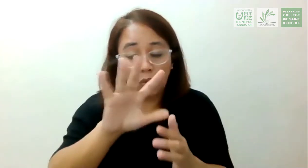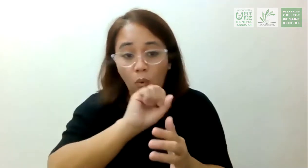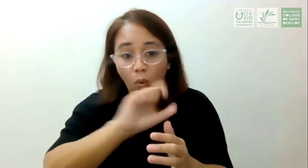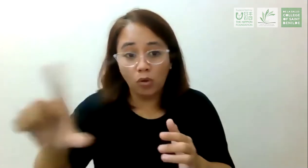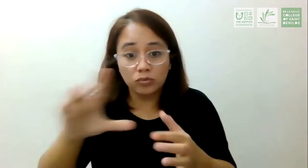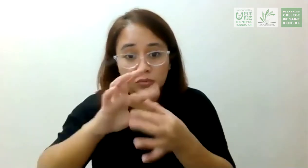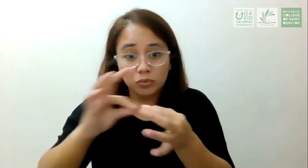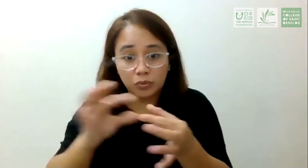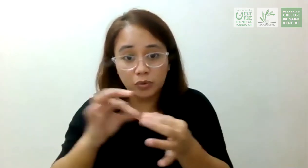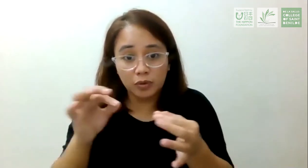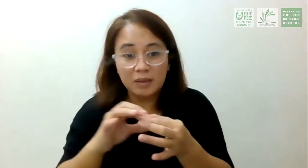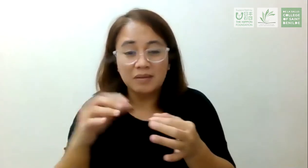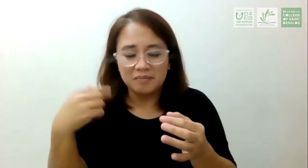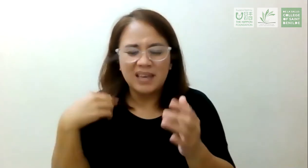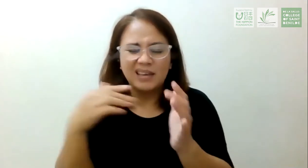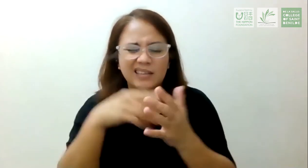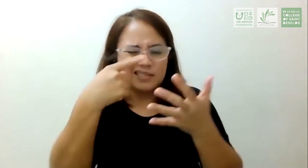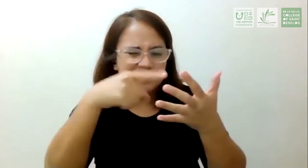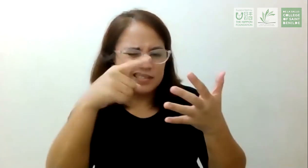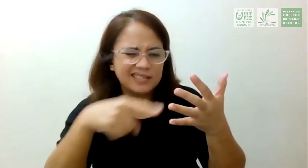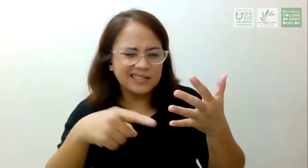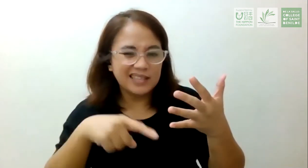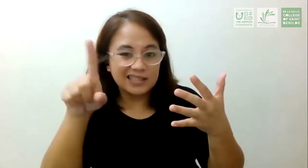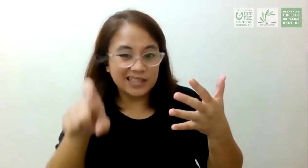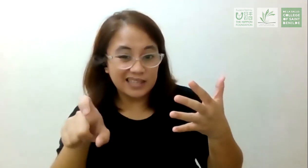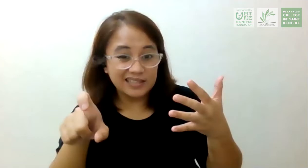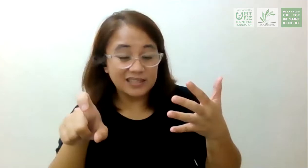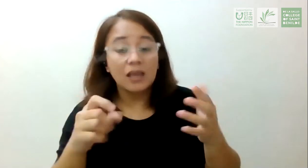at the test, I'll give you some idea